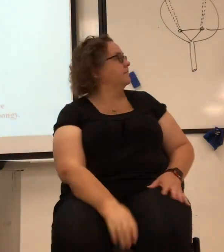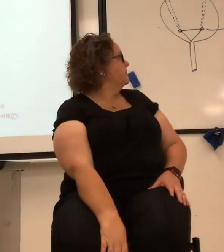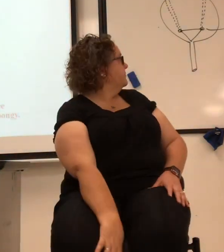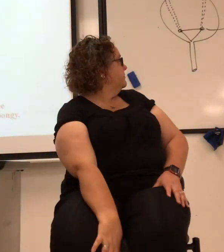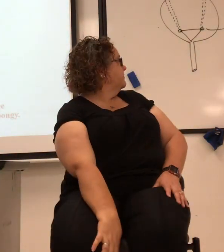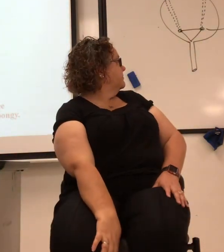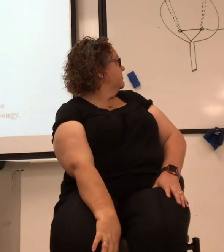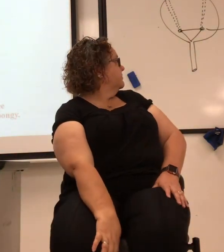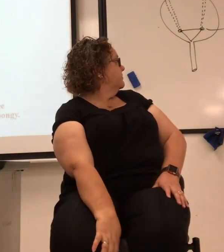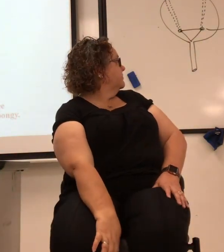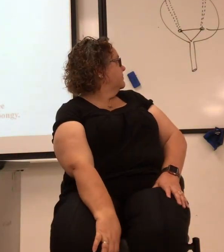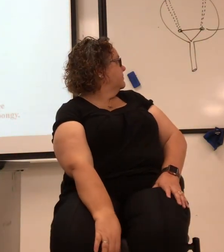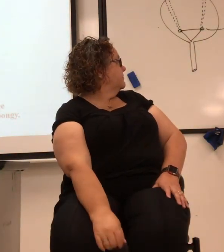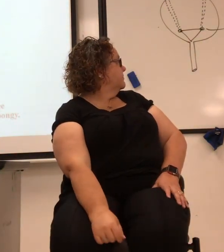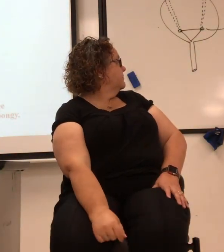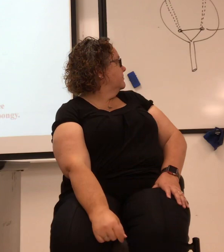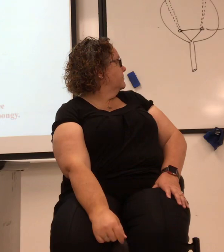Ureteric